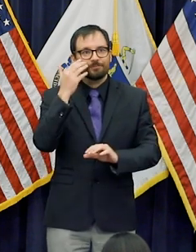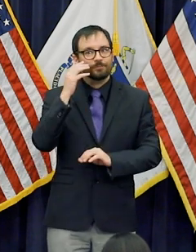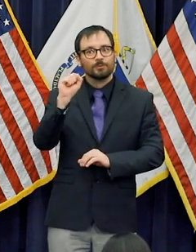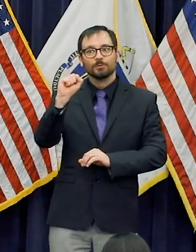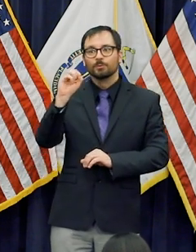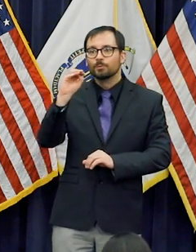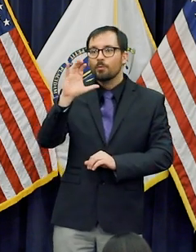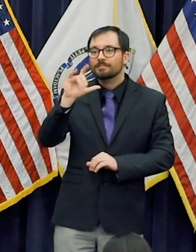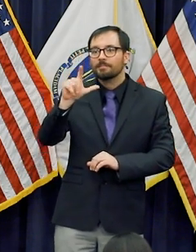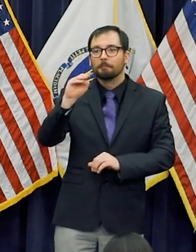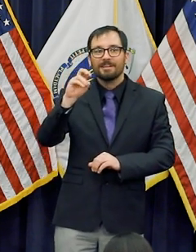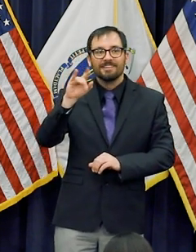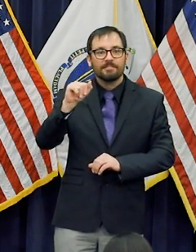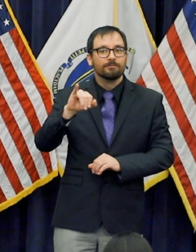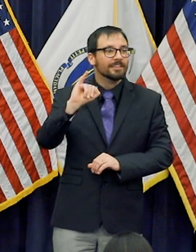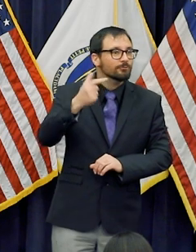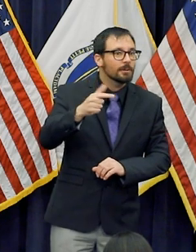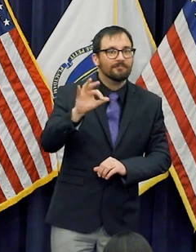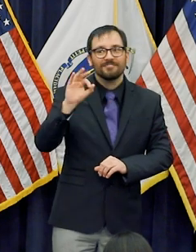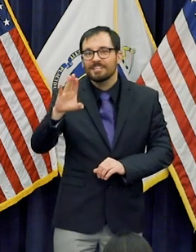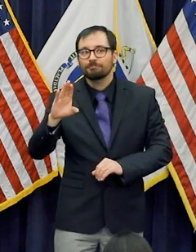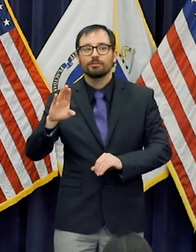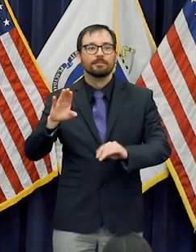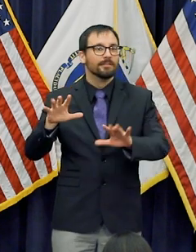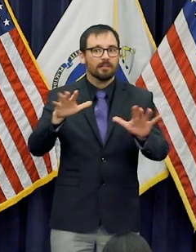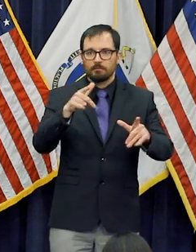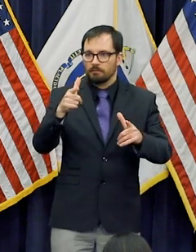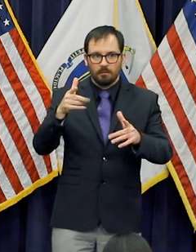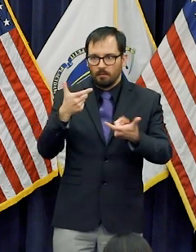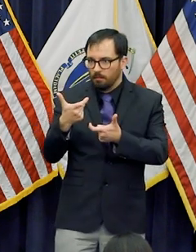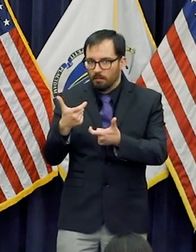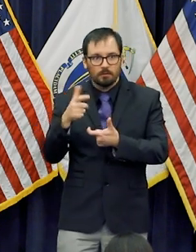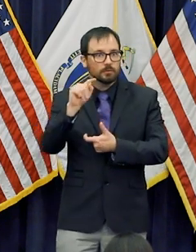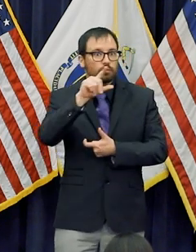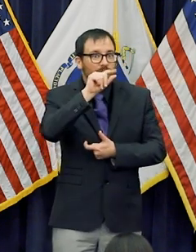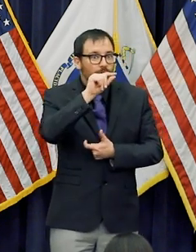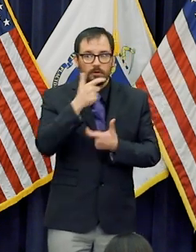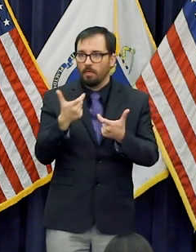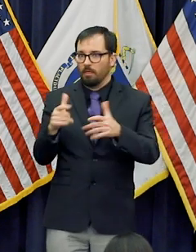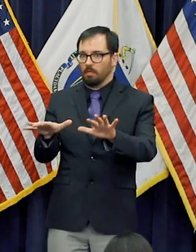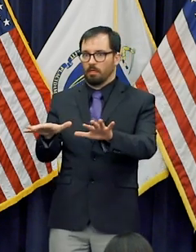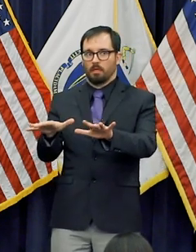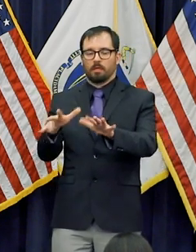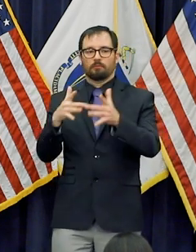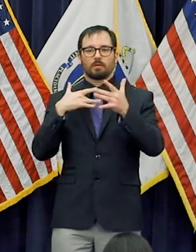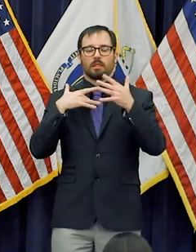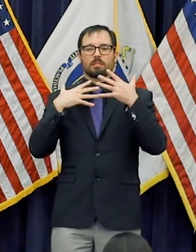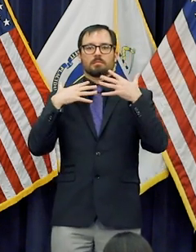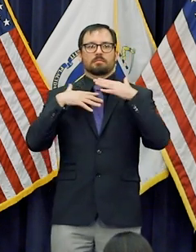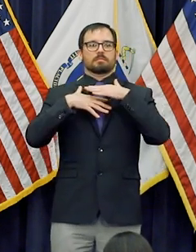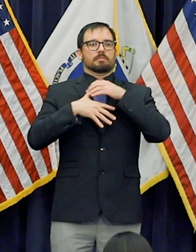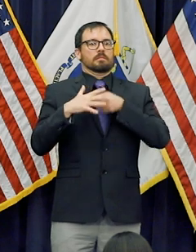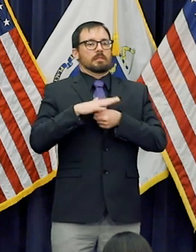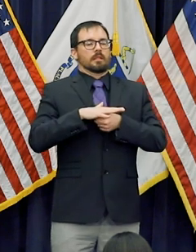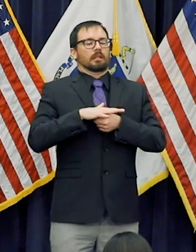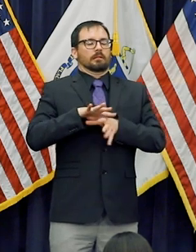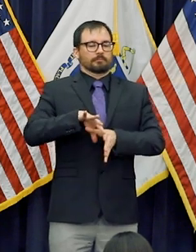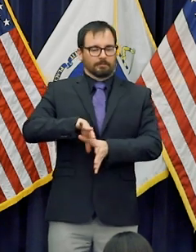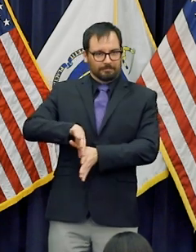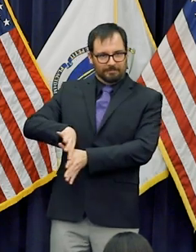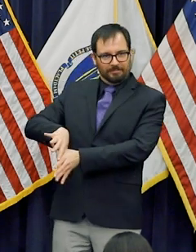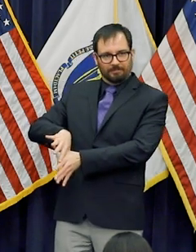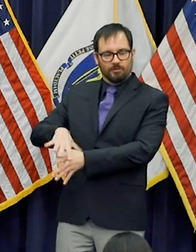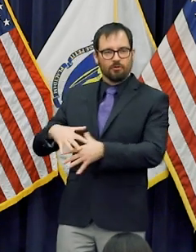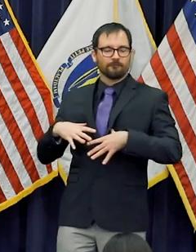repeatedly can be upsetting. It's important to take care of your body. Take deep breaths, stretch,